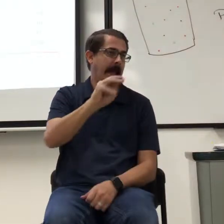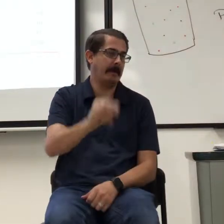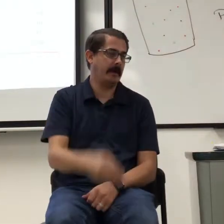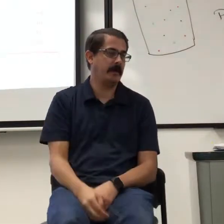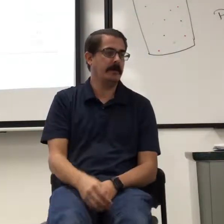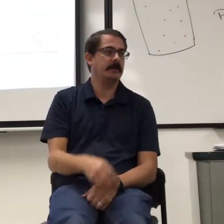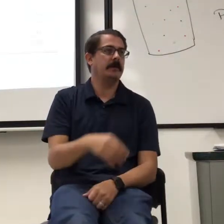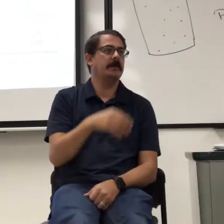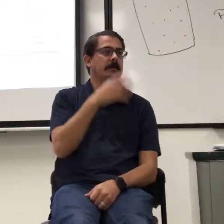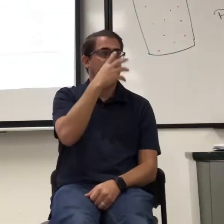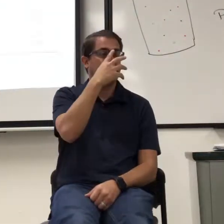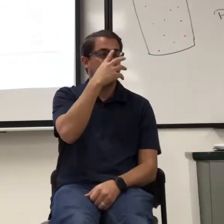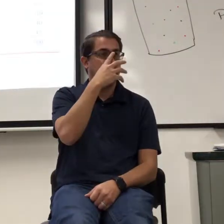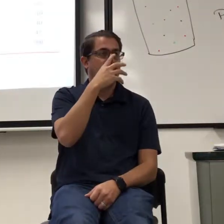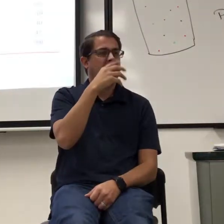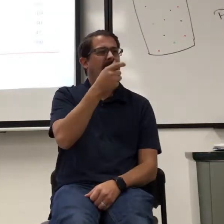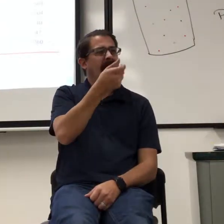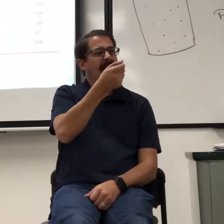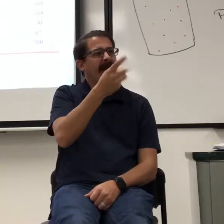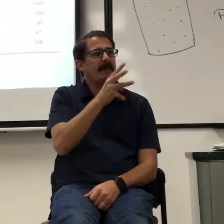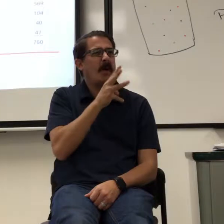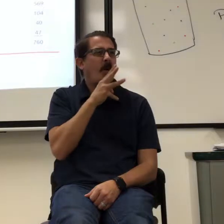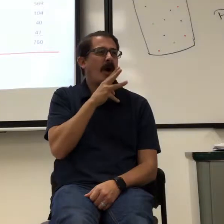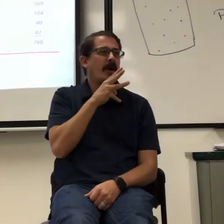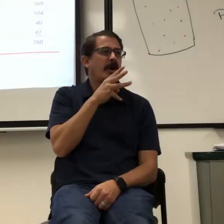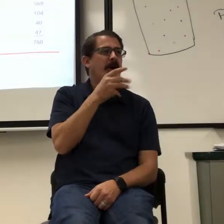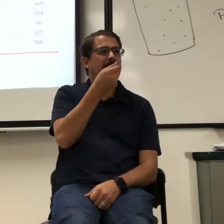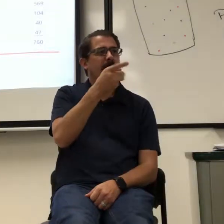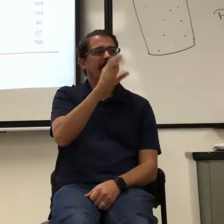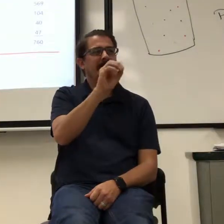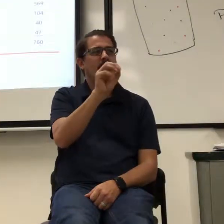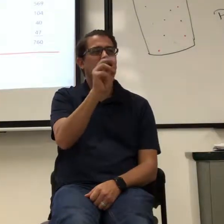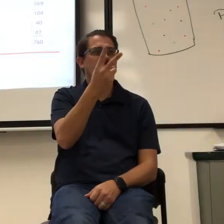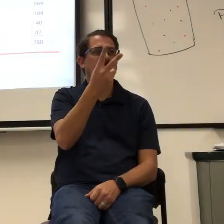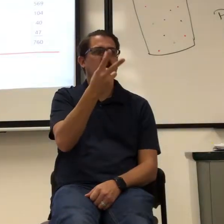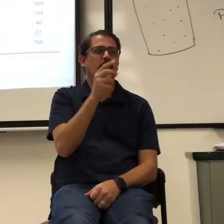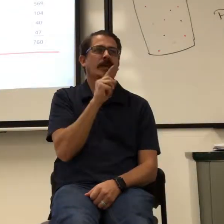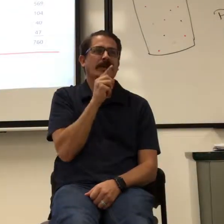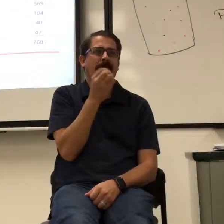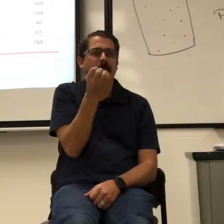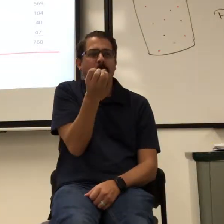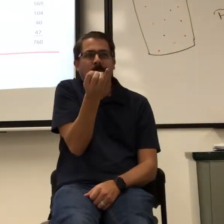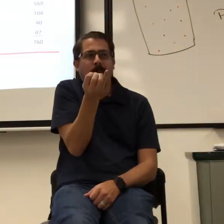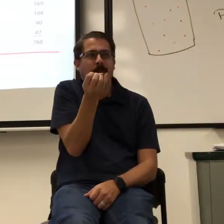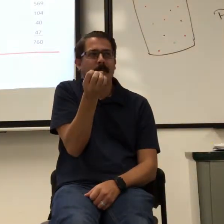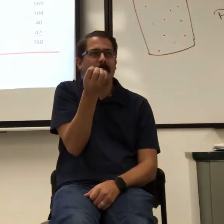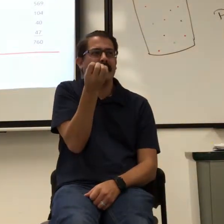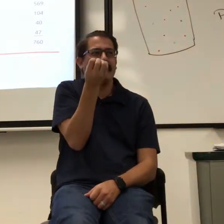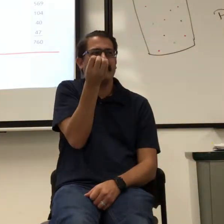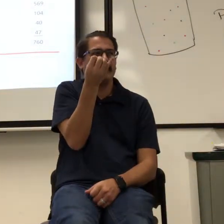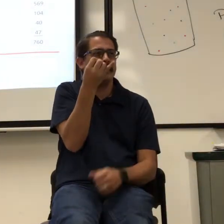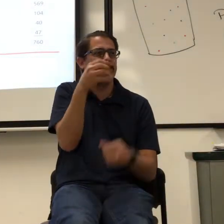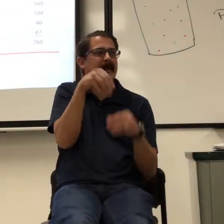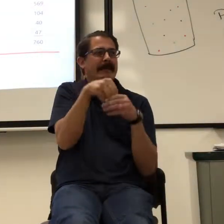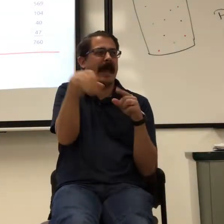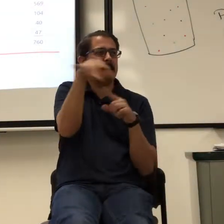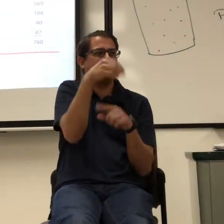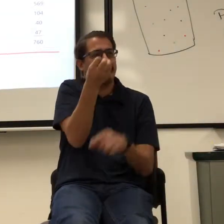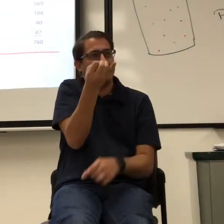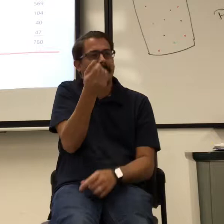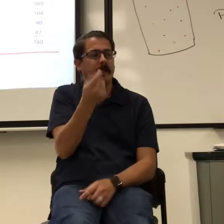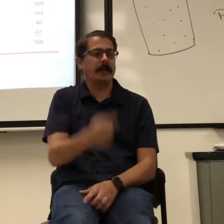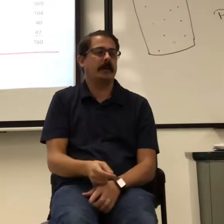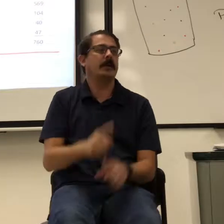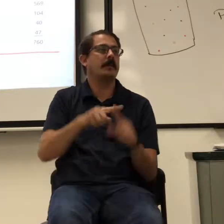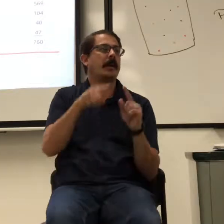nitrogen. There's a little bit of water and CO2 that are negligible in the atmospheric air. But